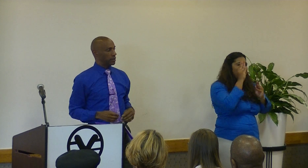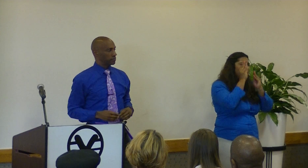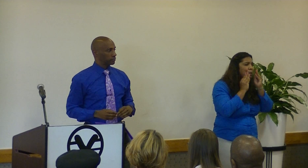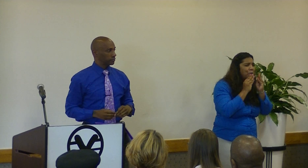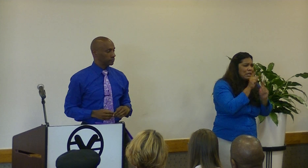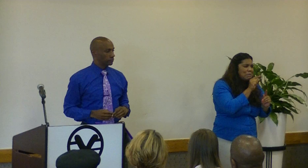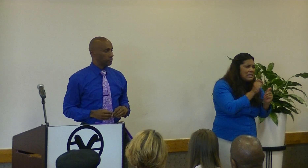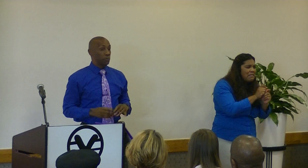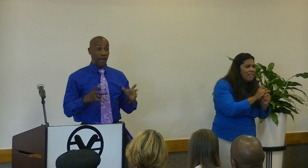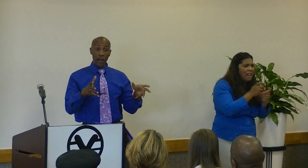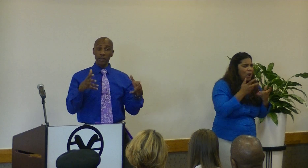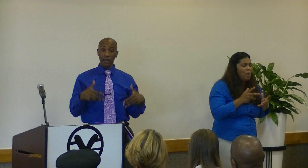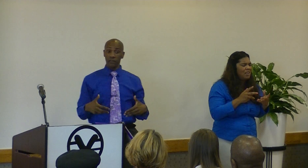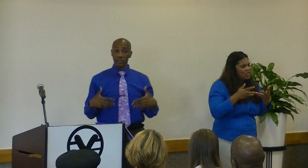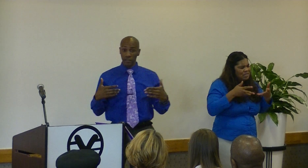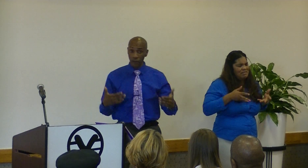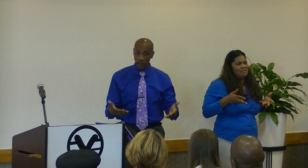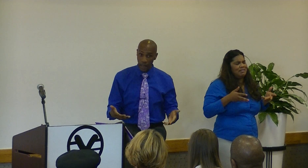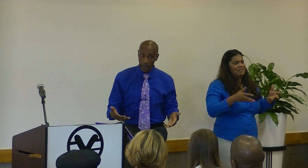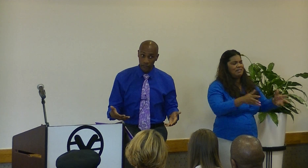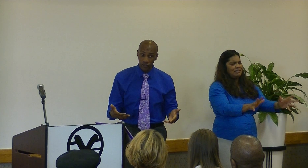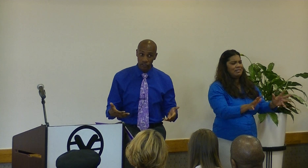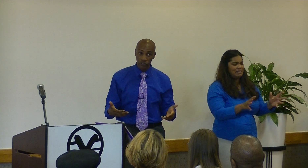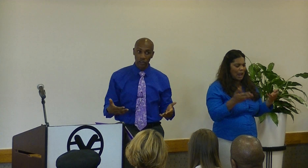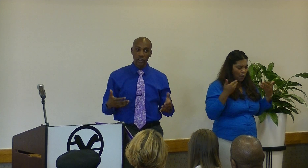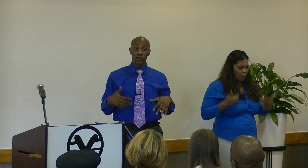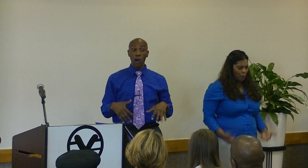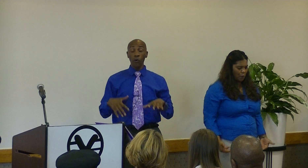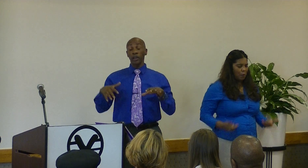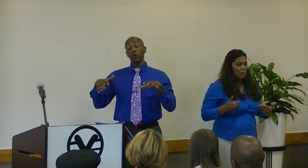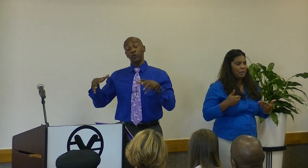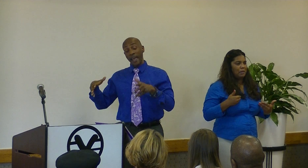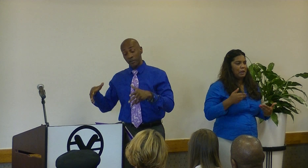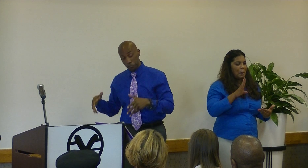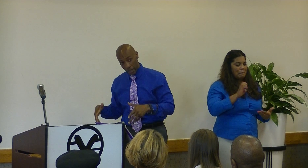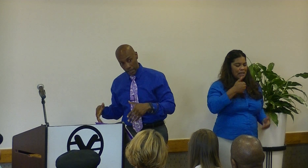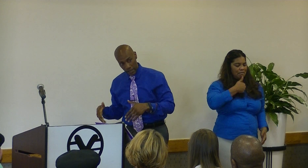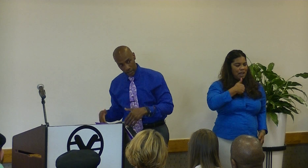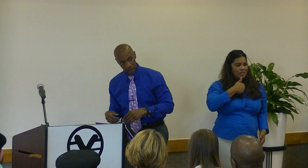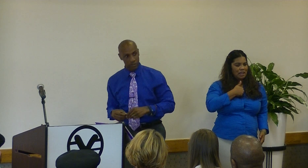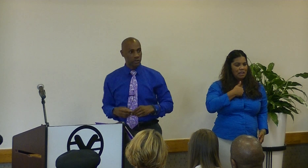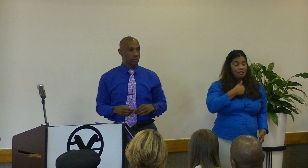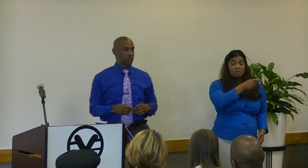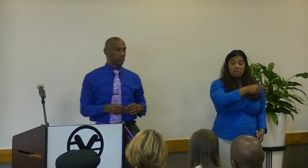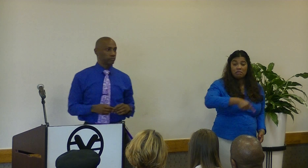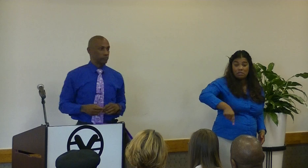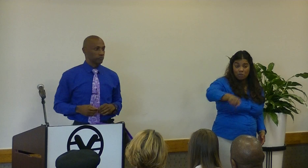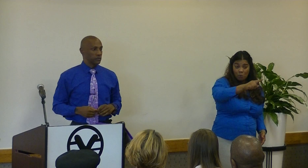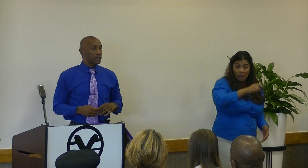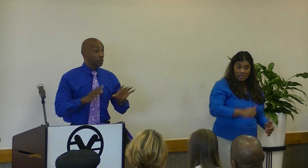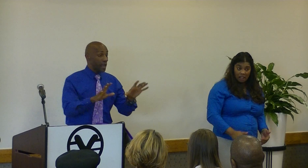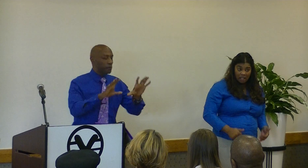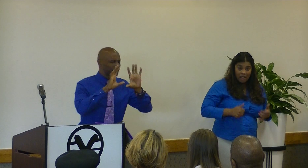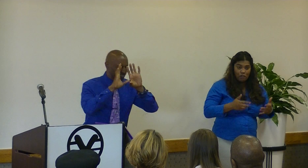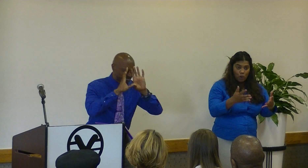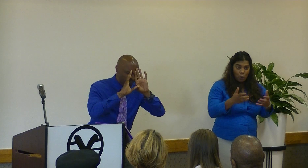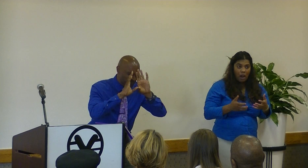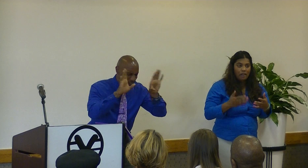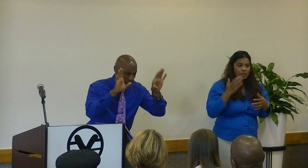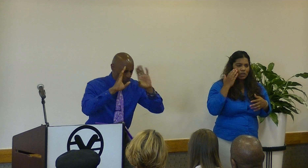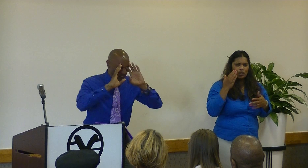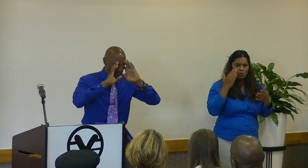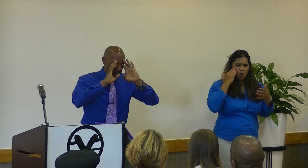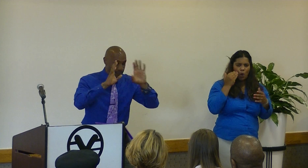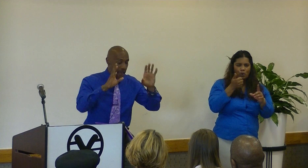be me? But how many of us live our lives knowing who that me is? To be able to